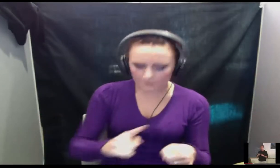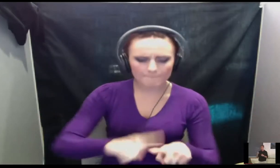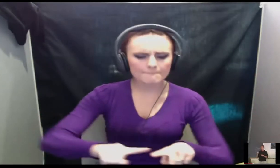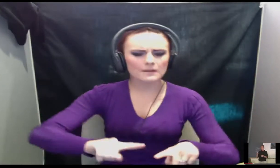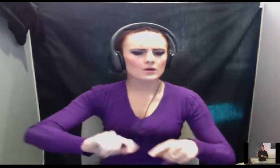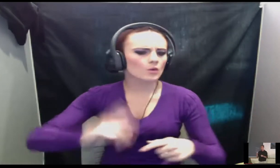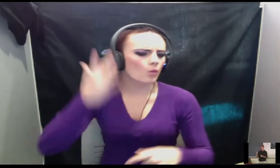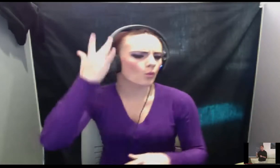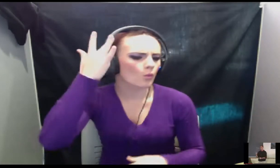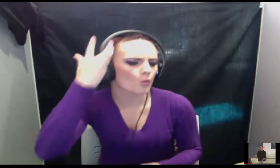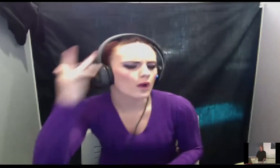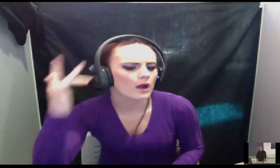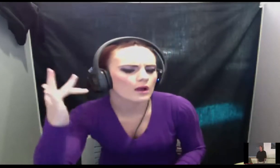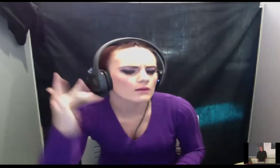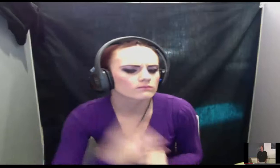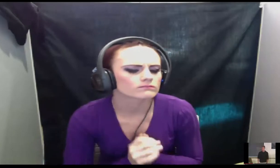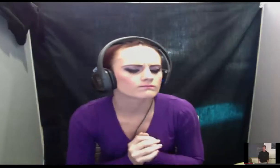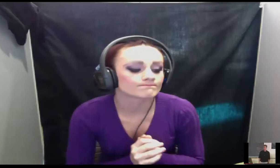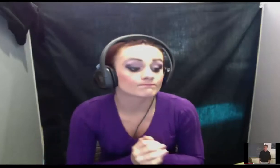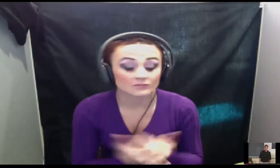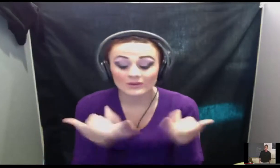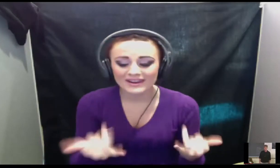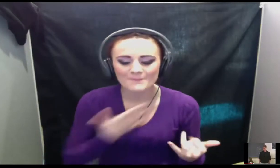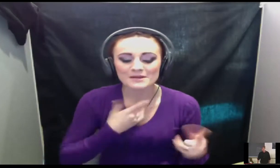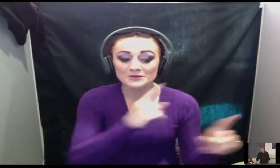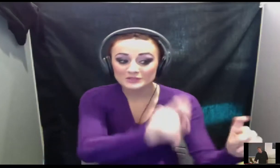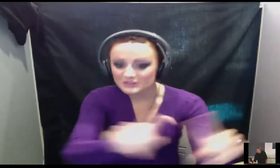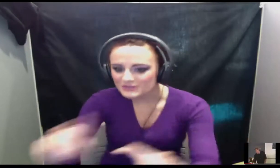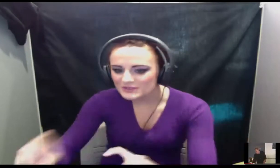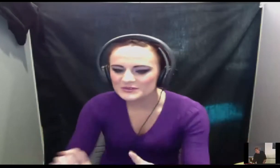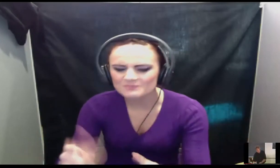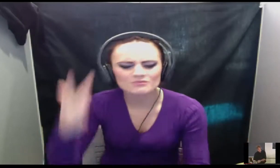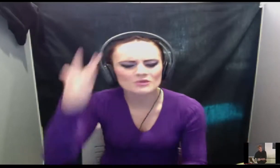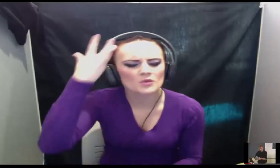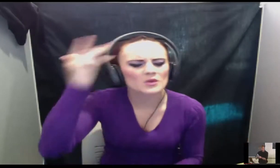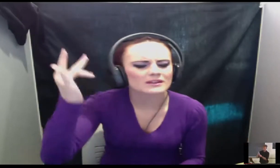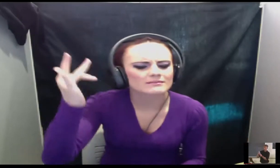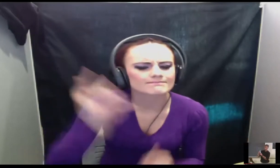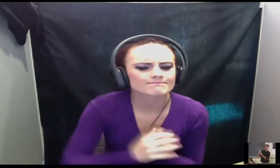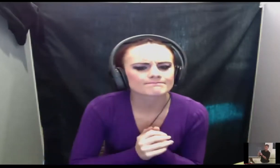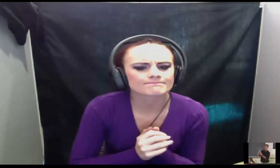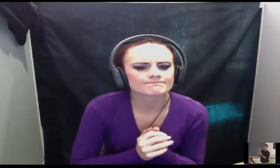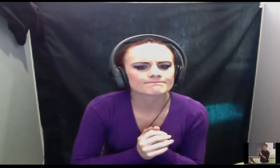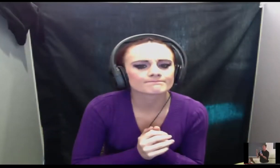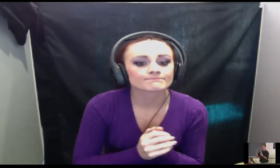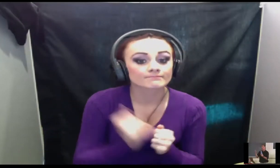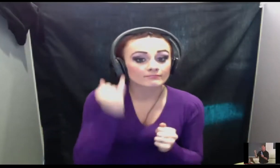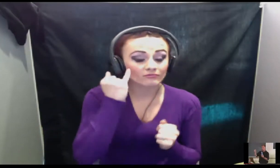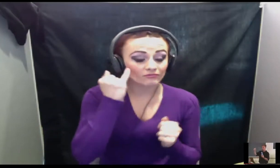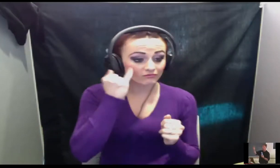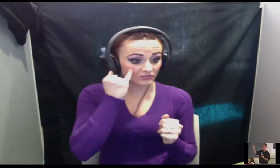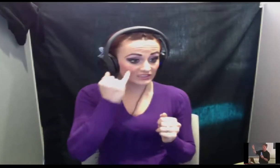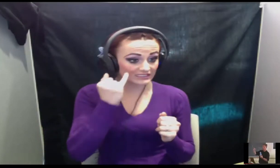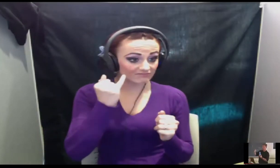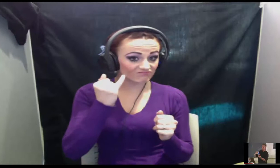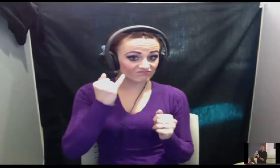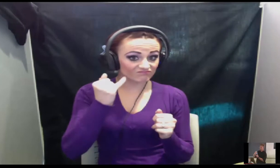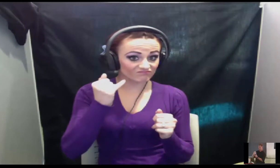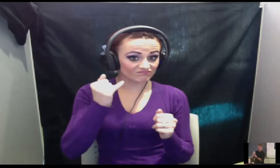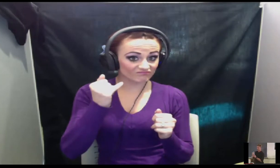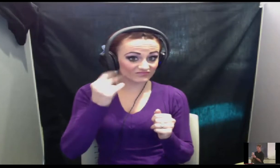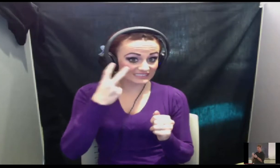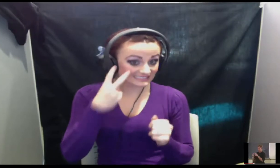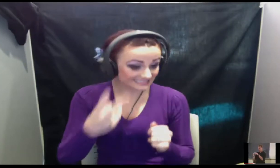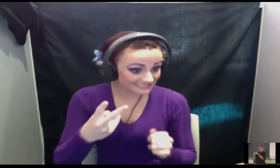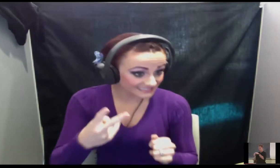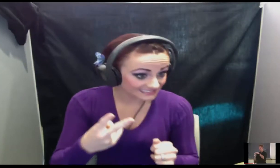This is my question I posed to you now. TJ, what do you think? If I take this Pepsi can, and right now I can pick it up and feel it, and it's got water on the outside